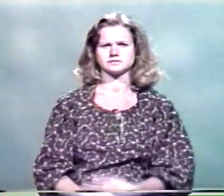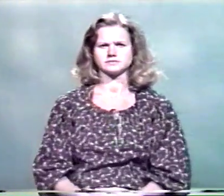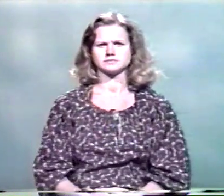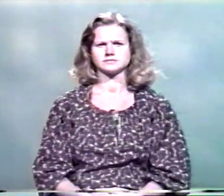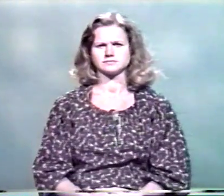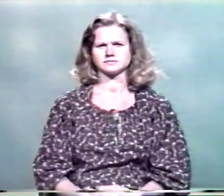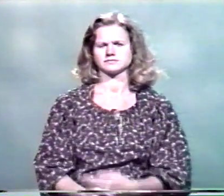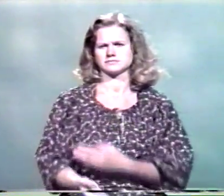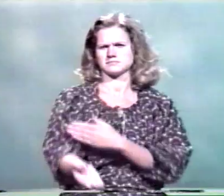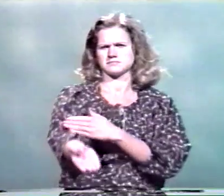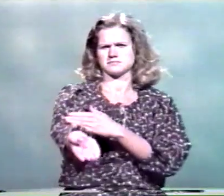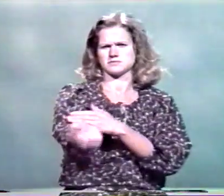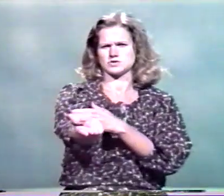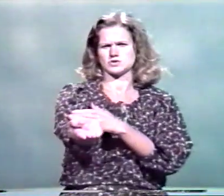Early in the morning.